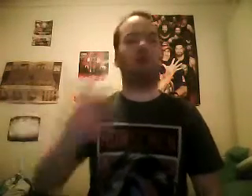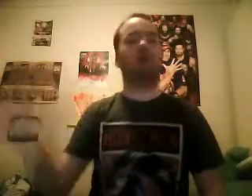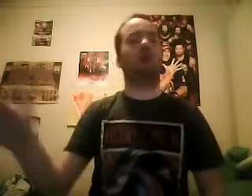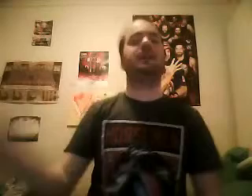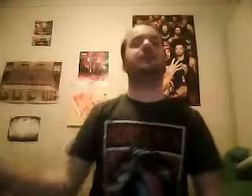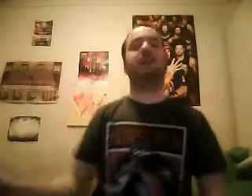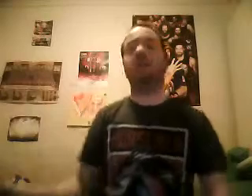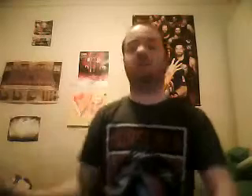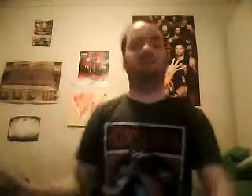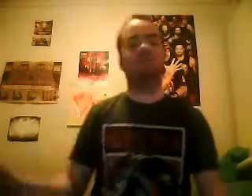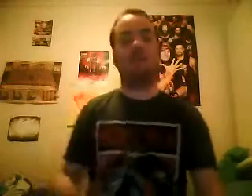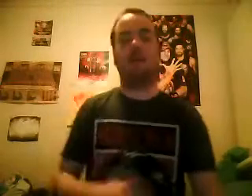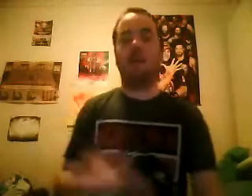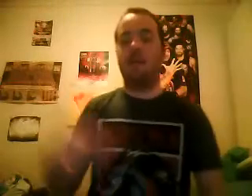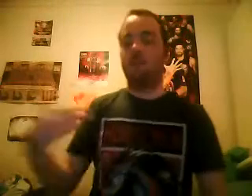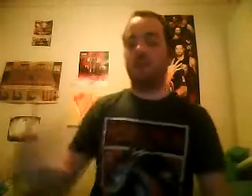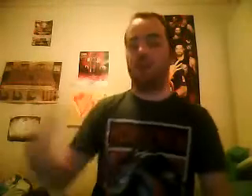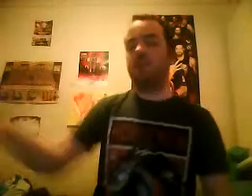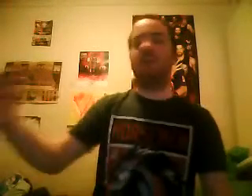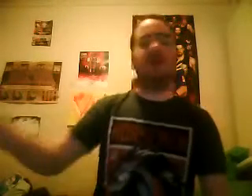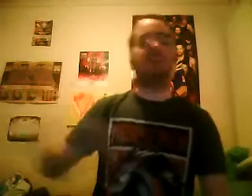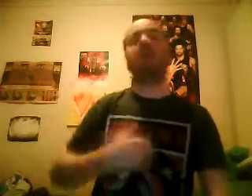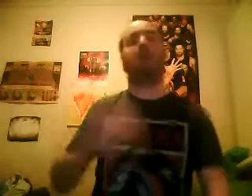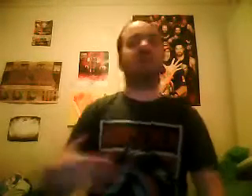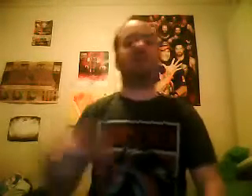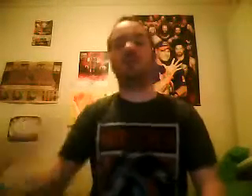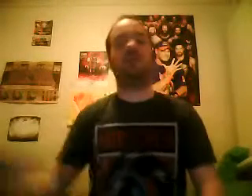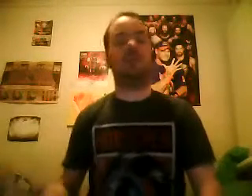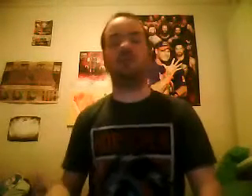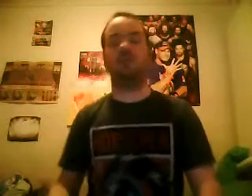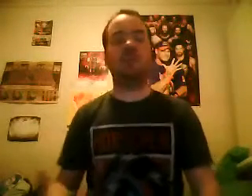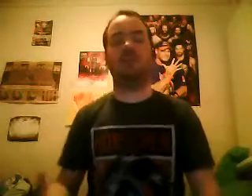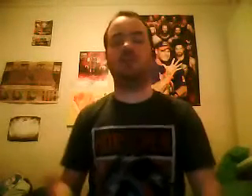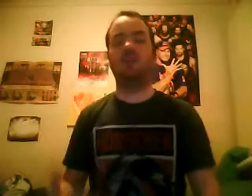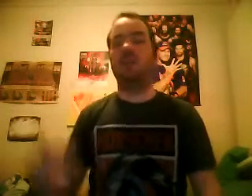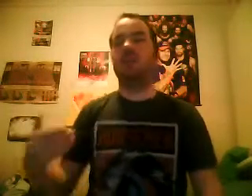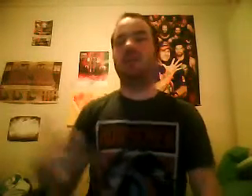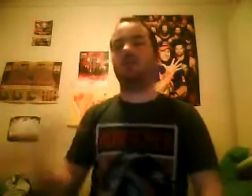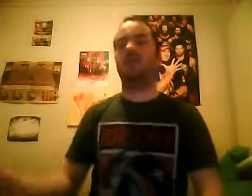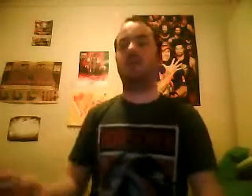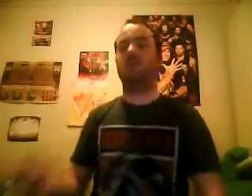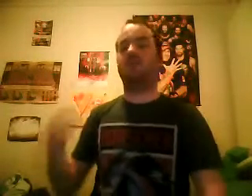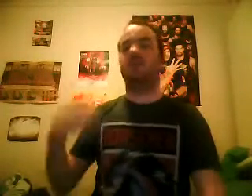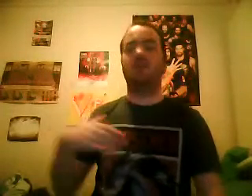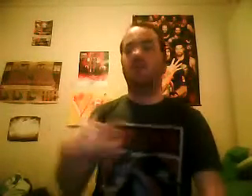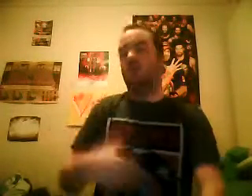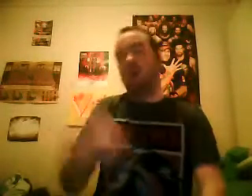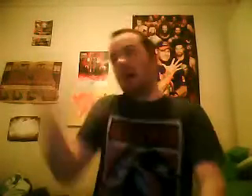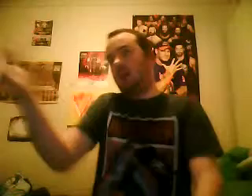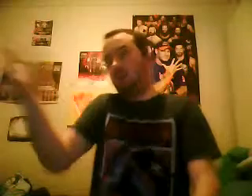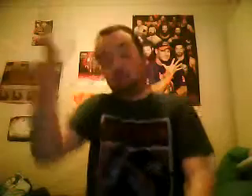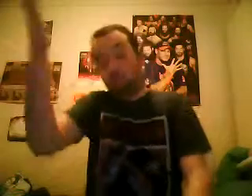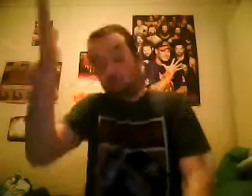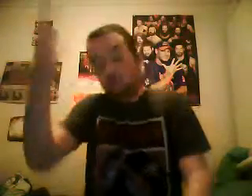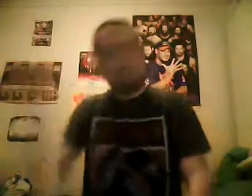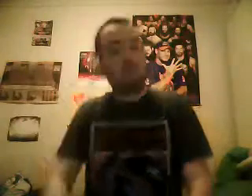great as a heel. They only made him a face in his final years is because, well, you